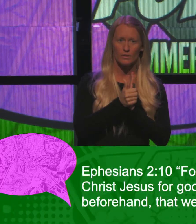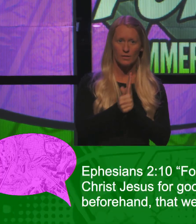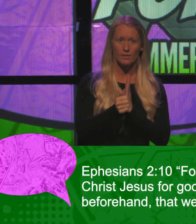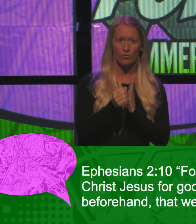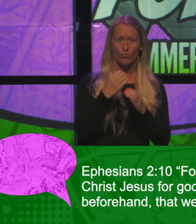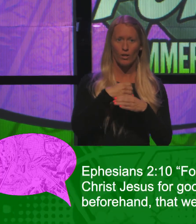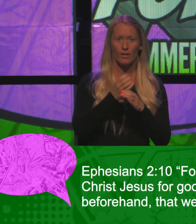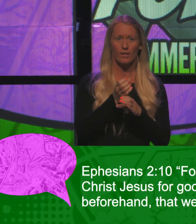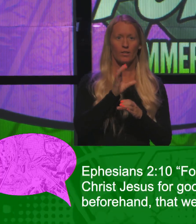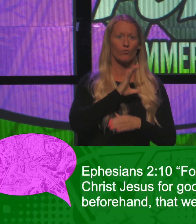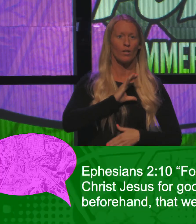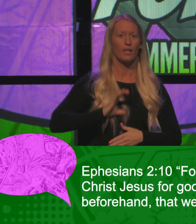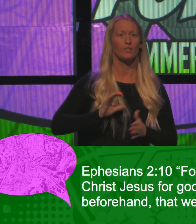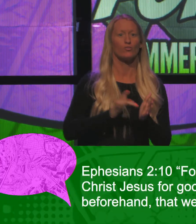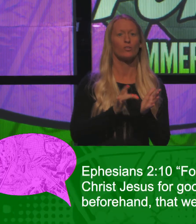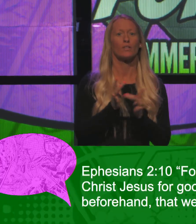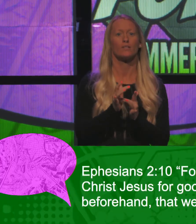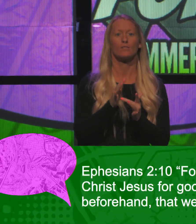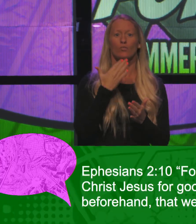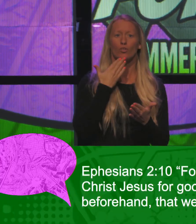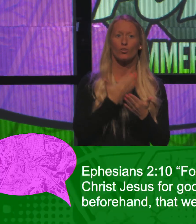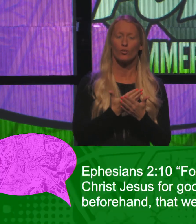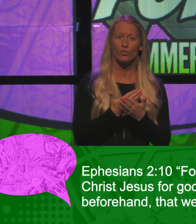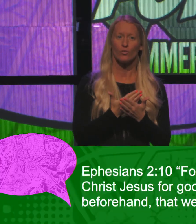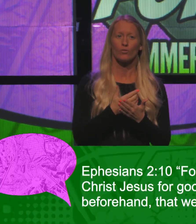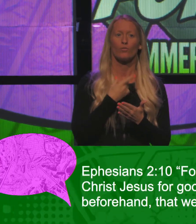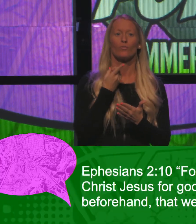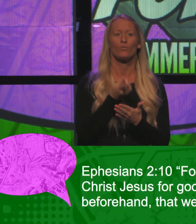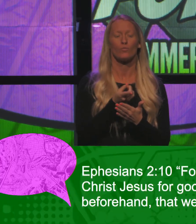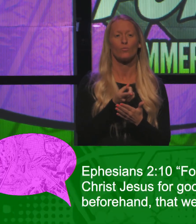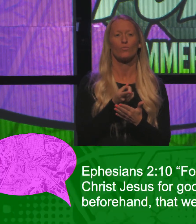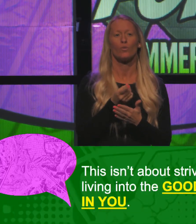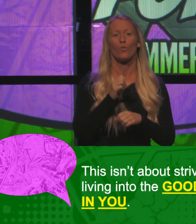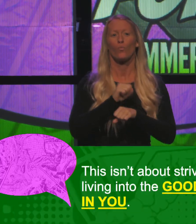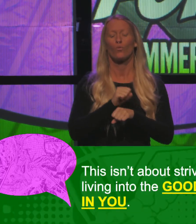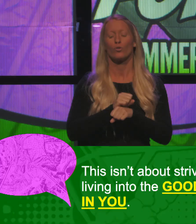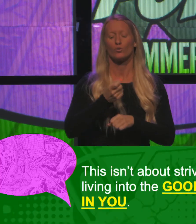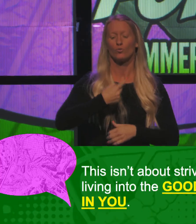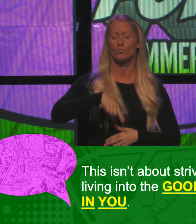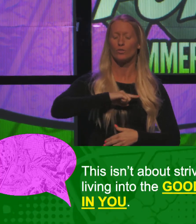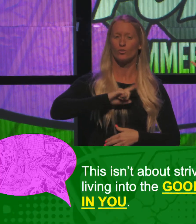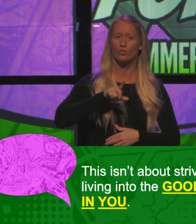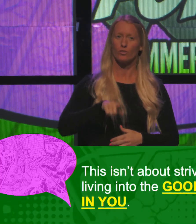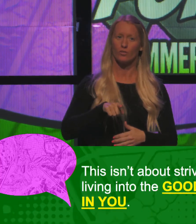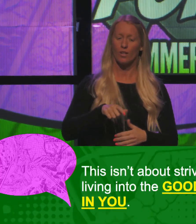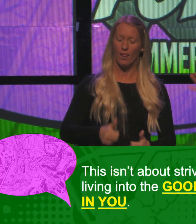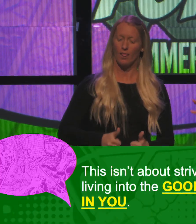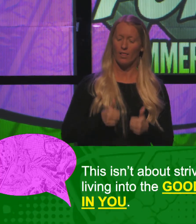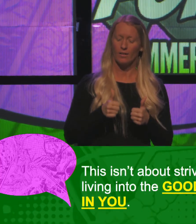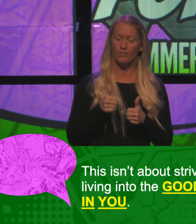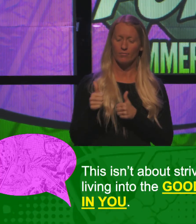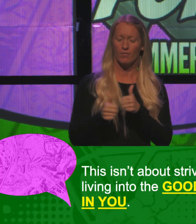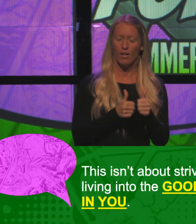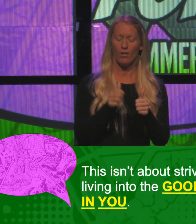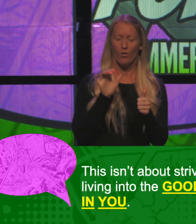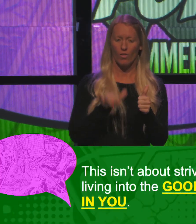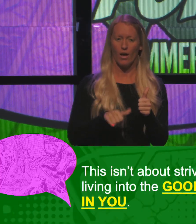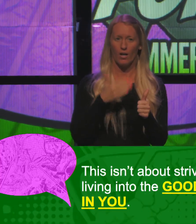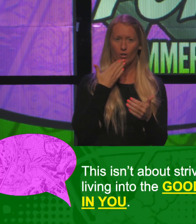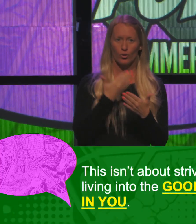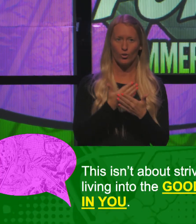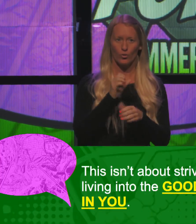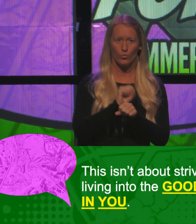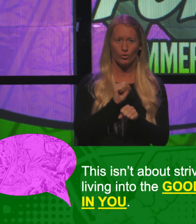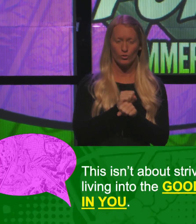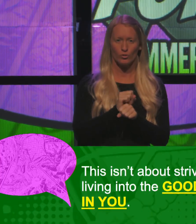beforehand that we should walk in them, that we should walk in the good works. Now, this is not about earning salvation, but